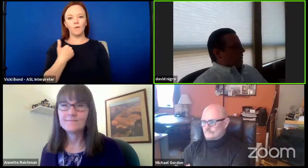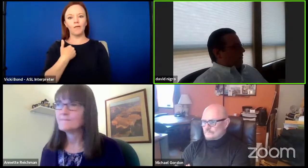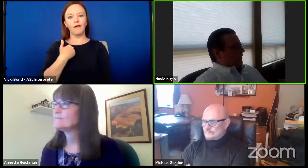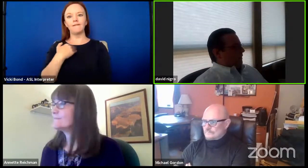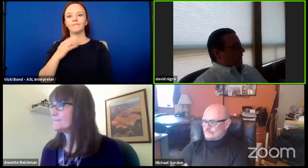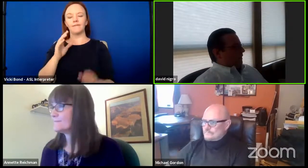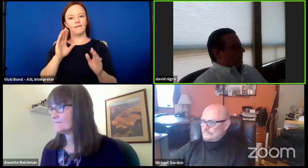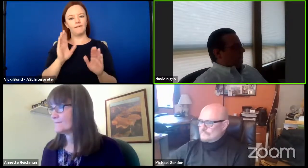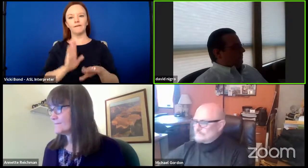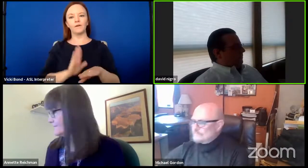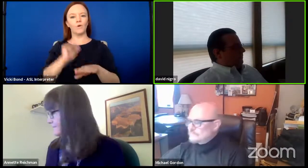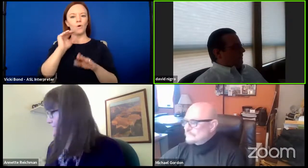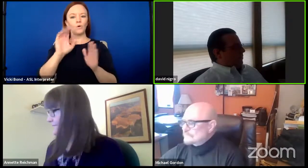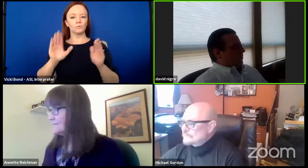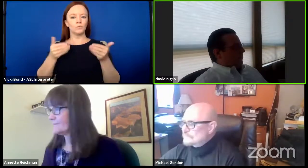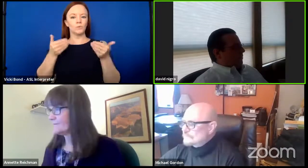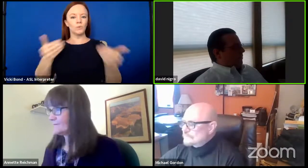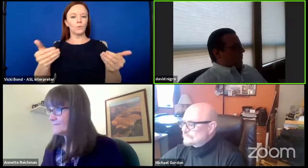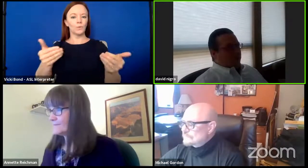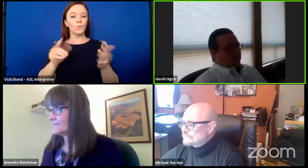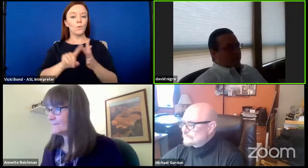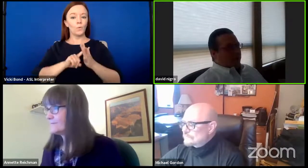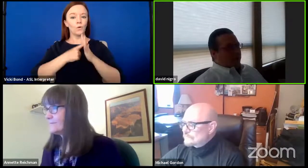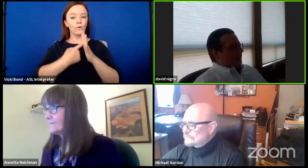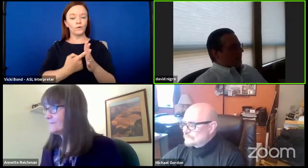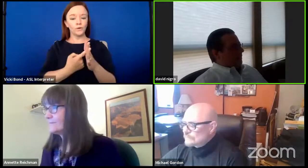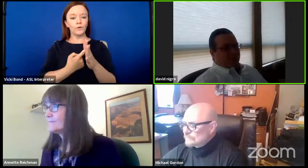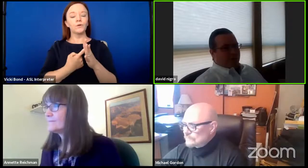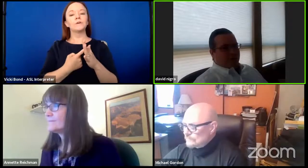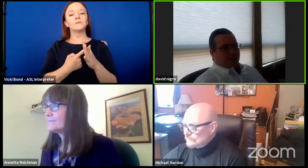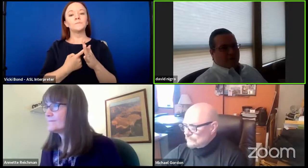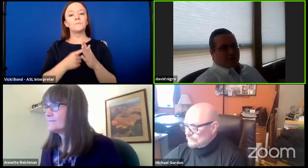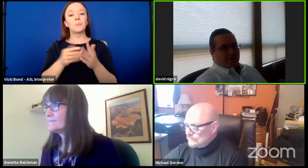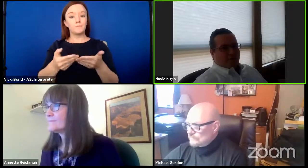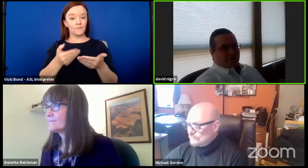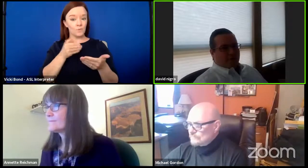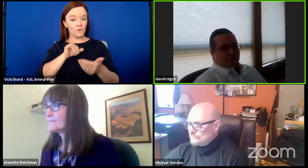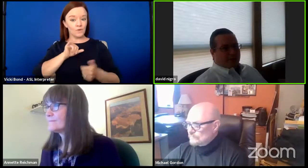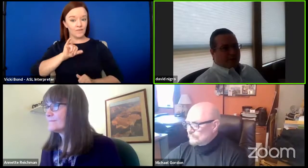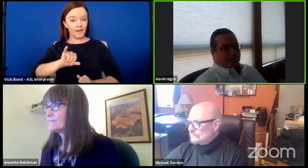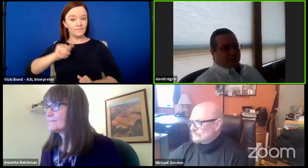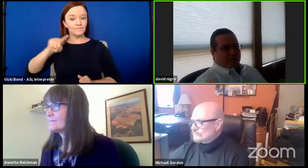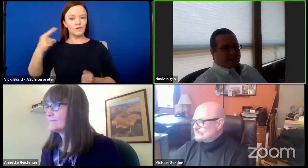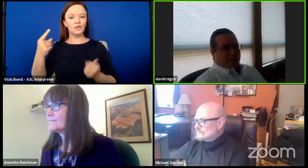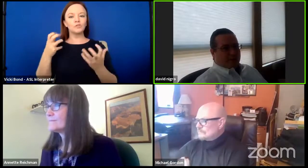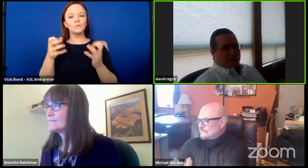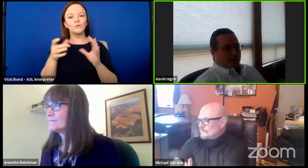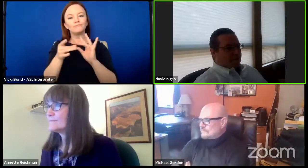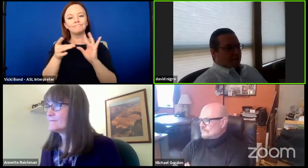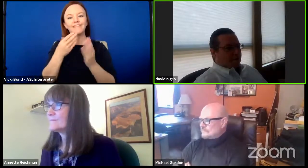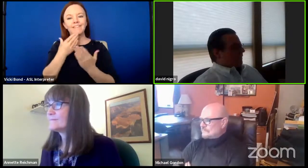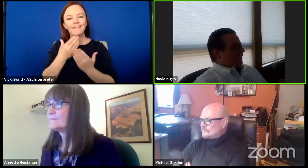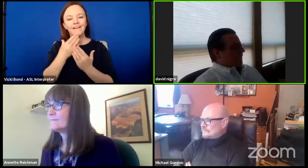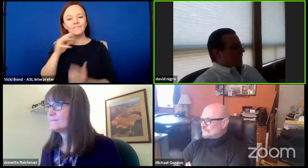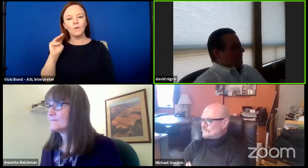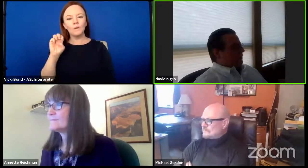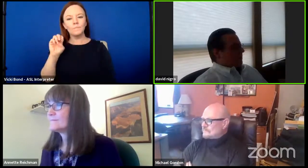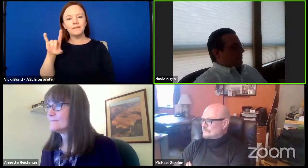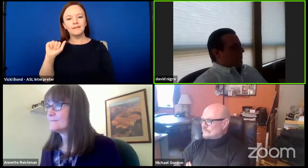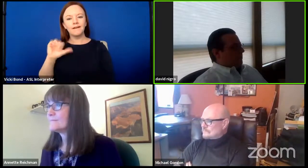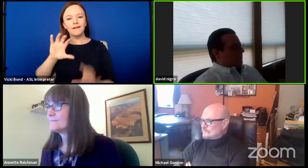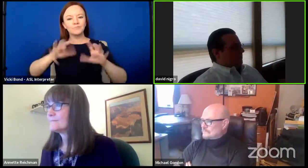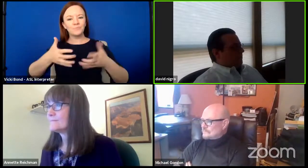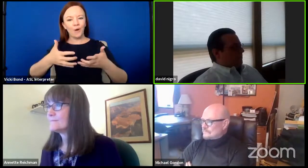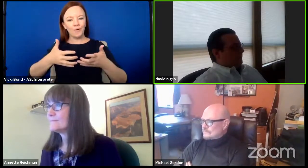order, agenda item 1.01. Before we do that, thank you for Media Technologies again for setting this